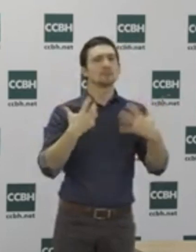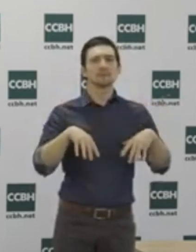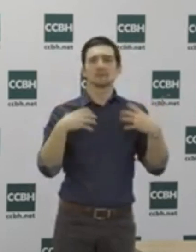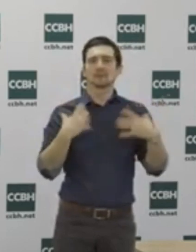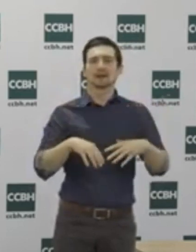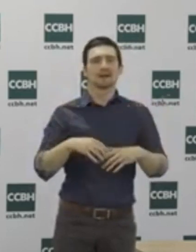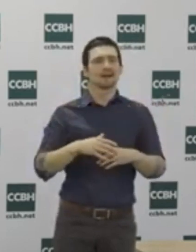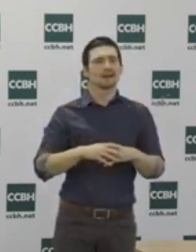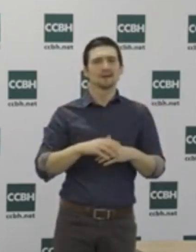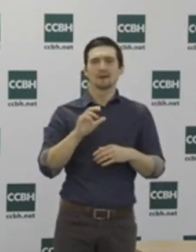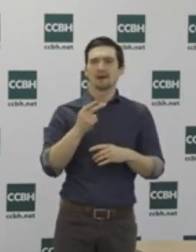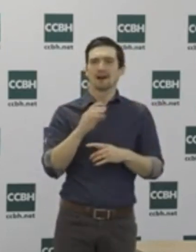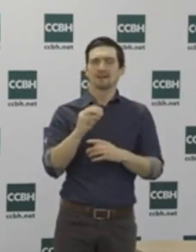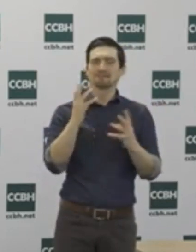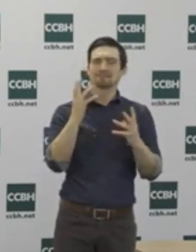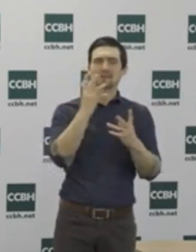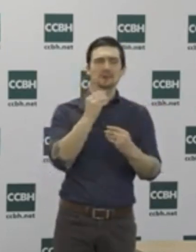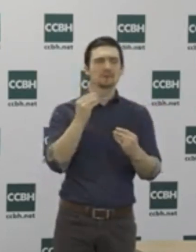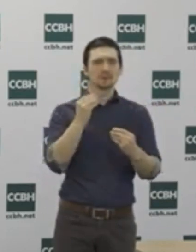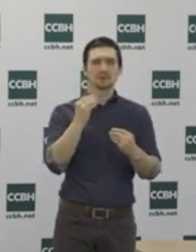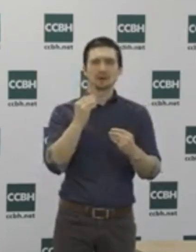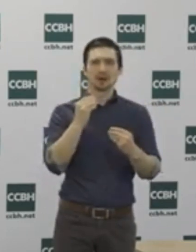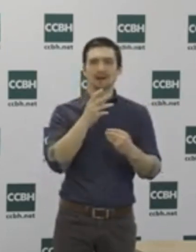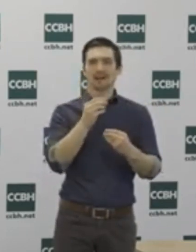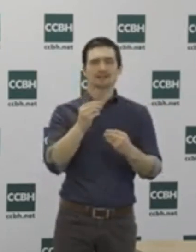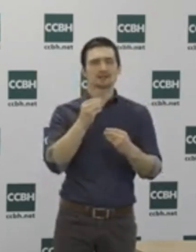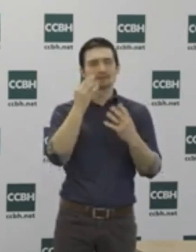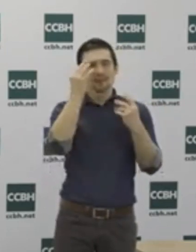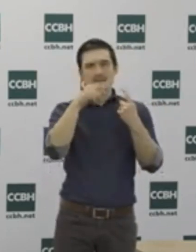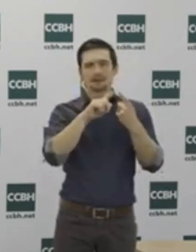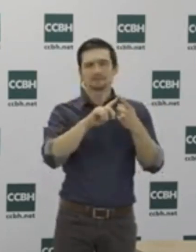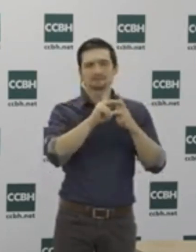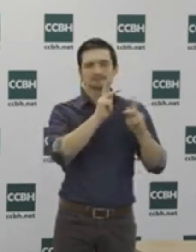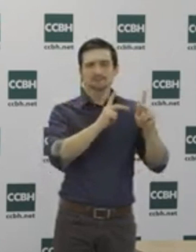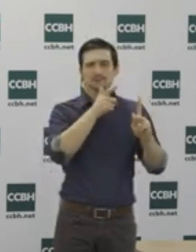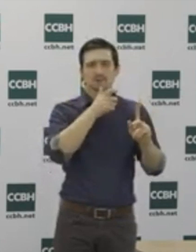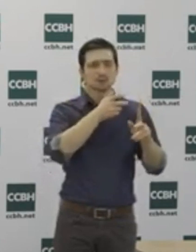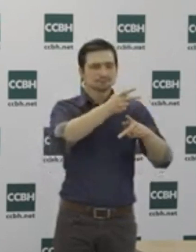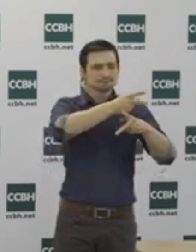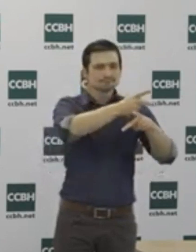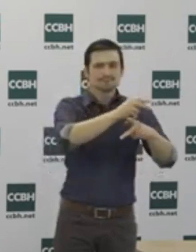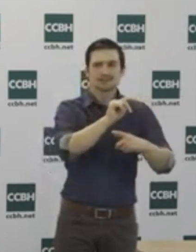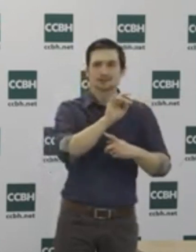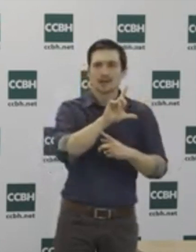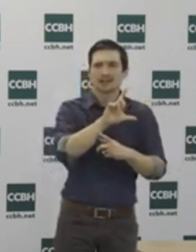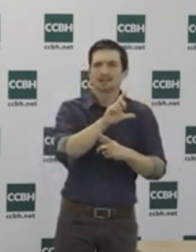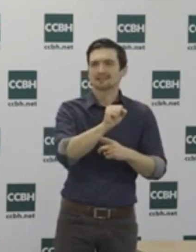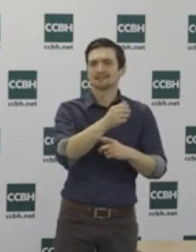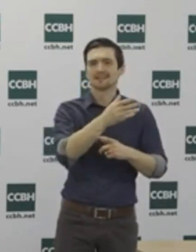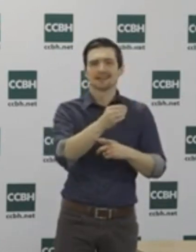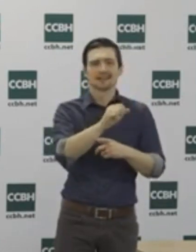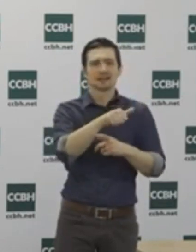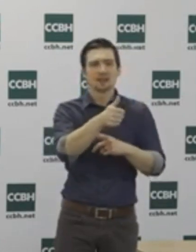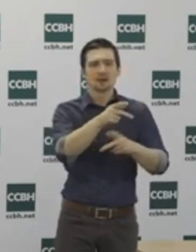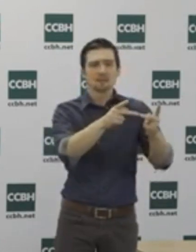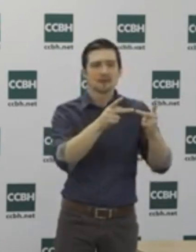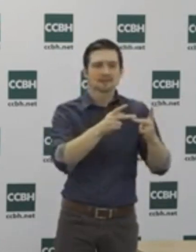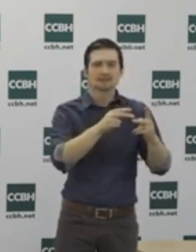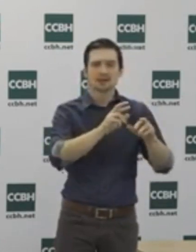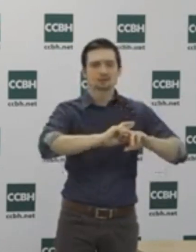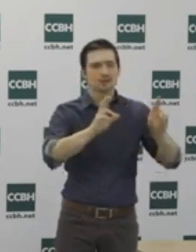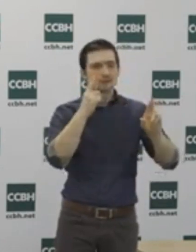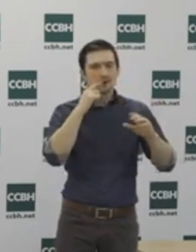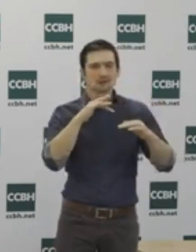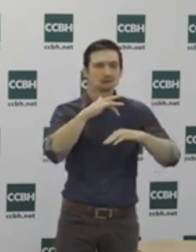have around us, and take a moment to thank all those people who keep those trails and other exercise spaces ready for us here